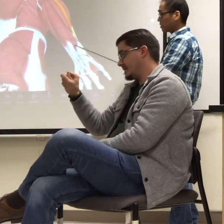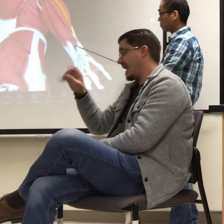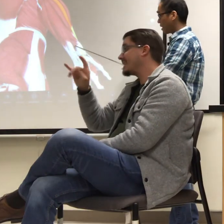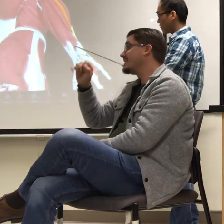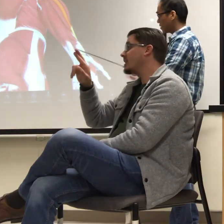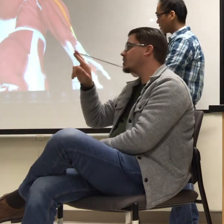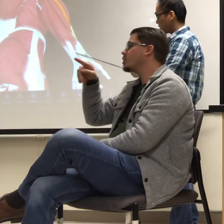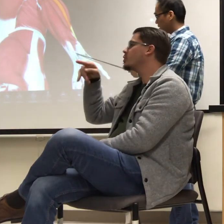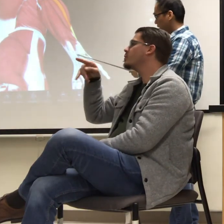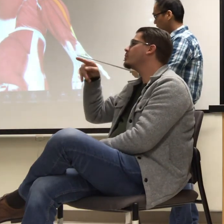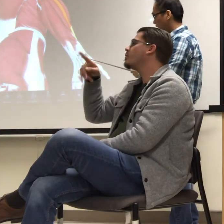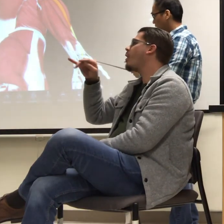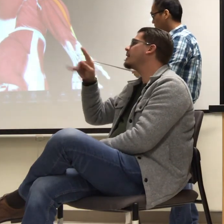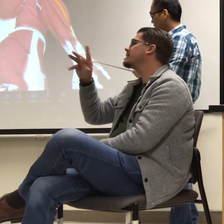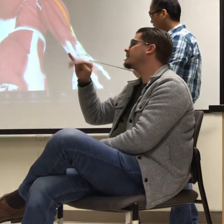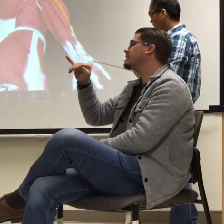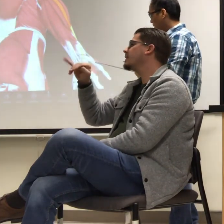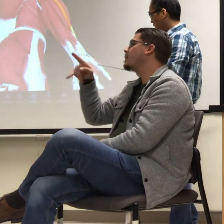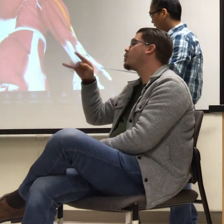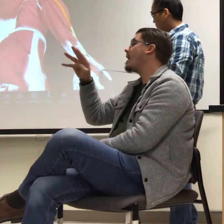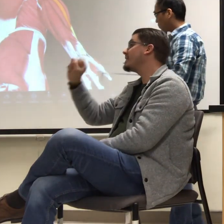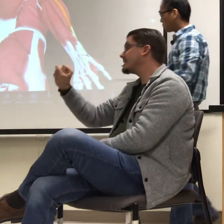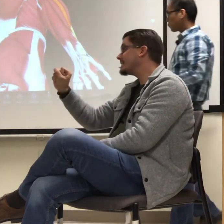Extensor Pollicis Brevis, and the tendon of